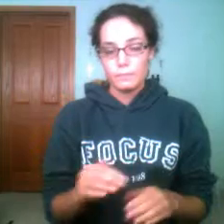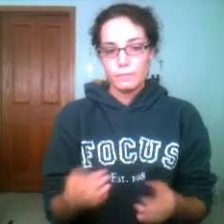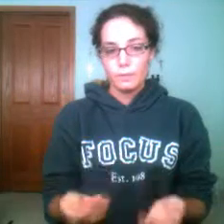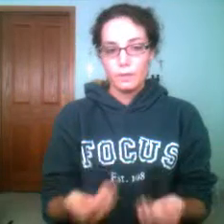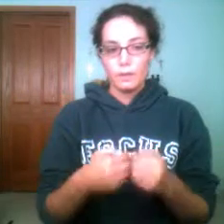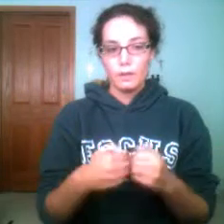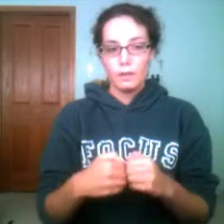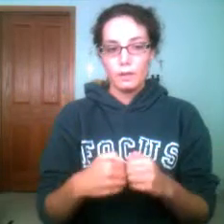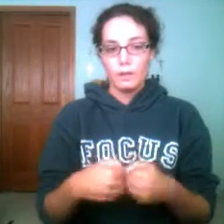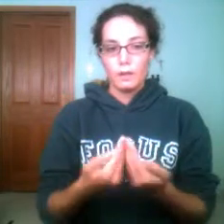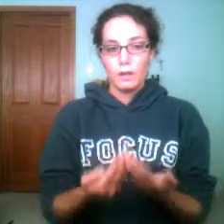made.